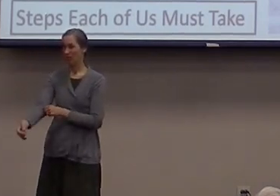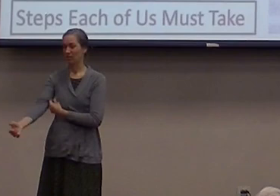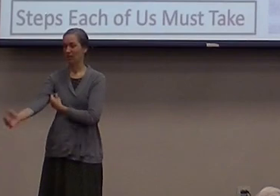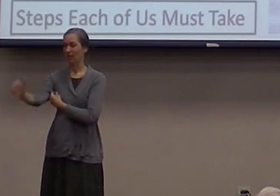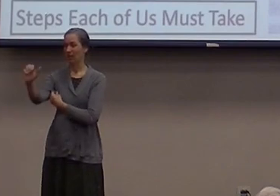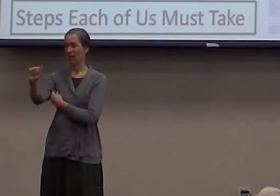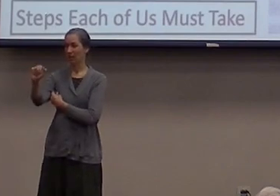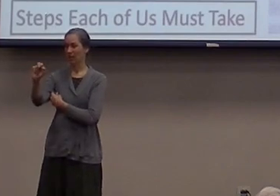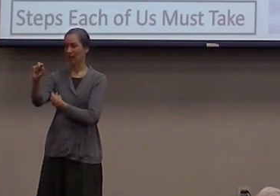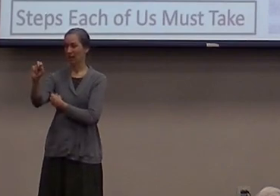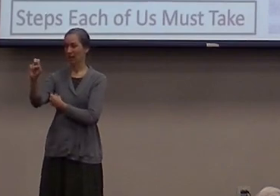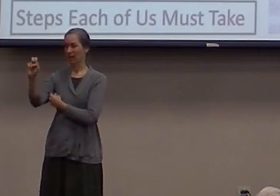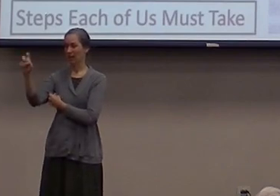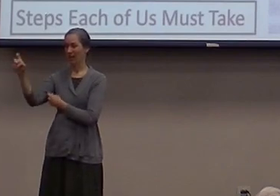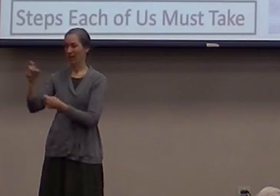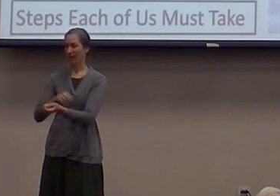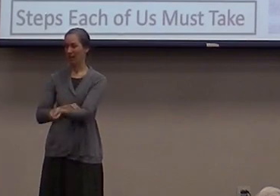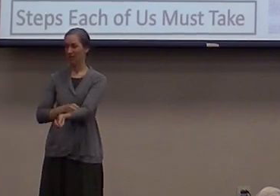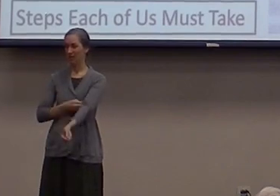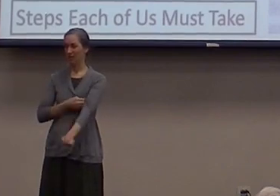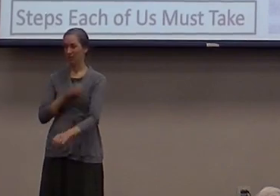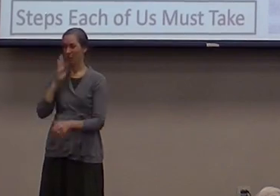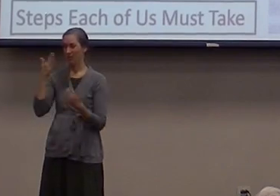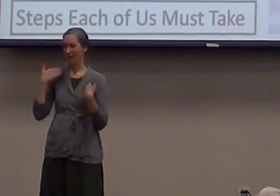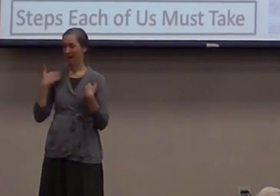of ministries showing what they do.